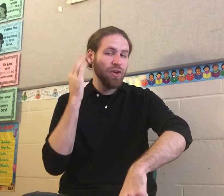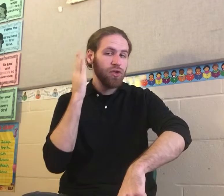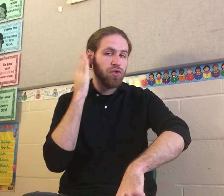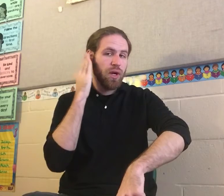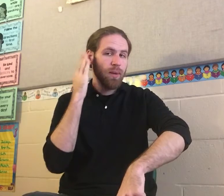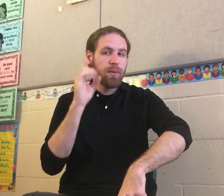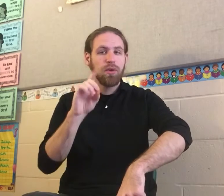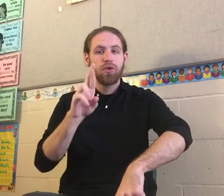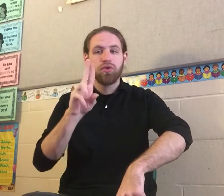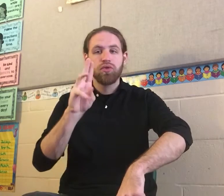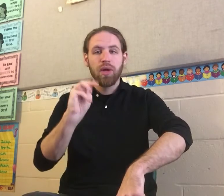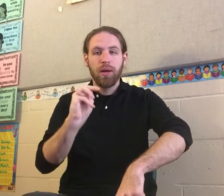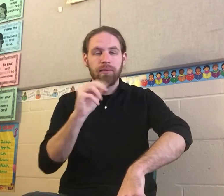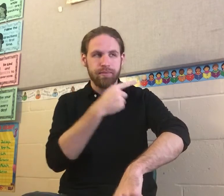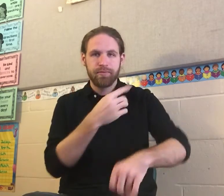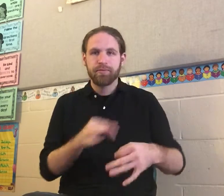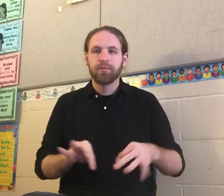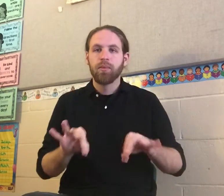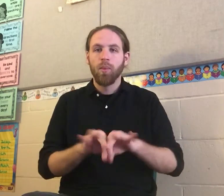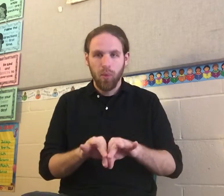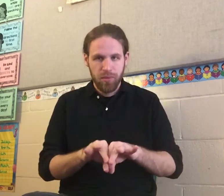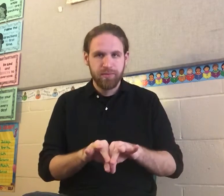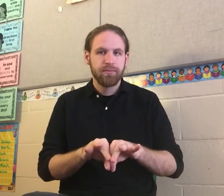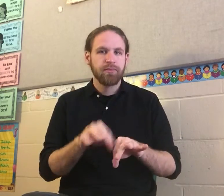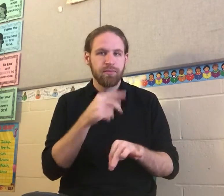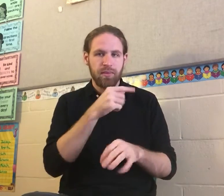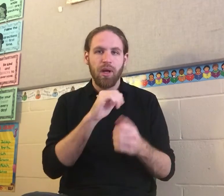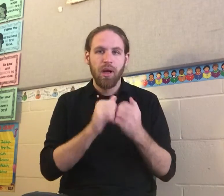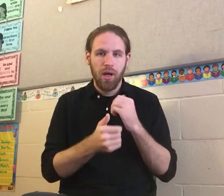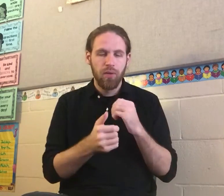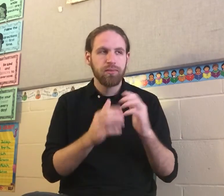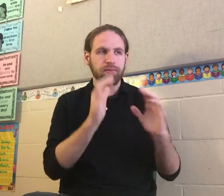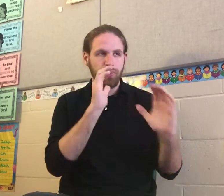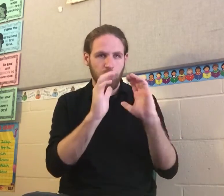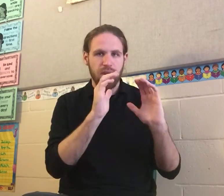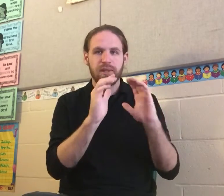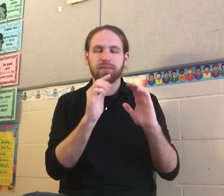important for it is as it communicates with other crickets through sound.